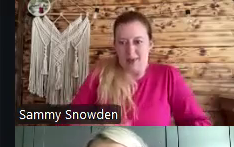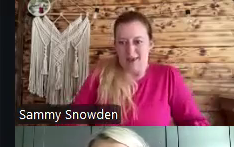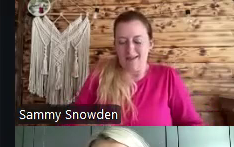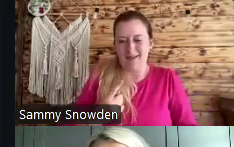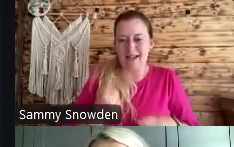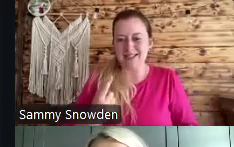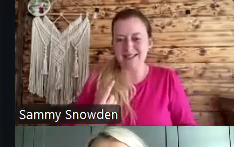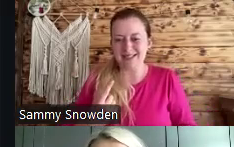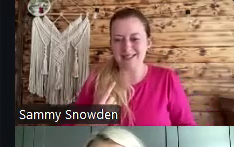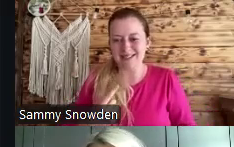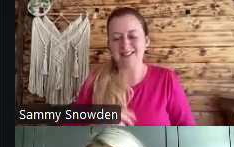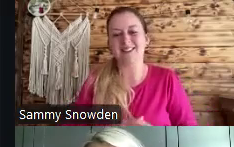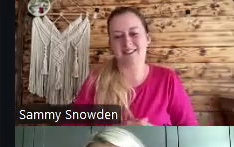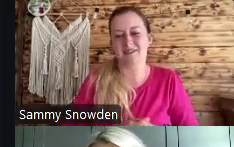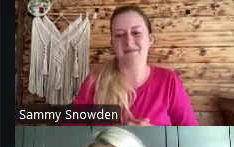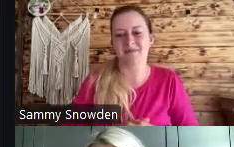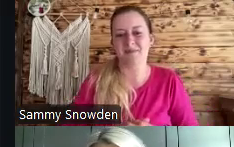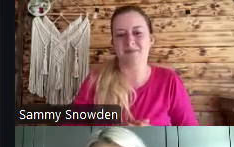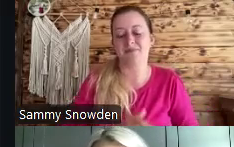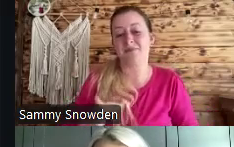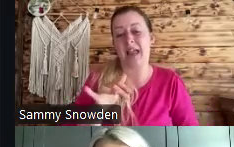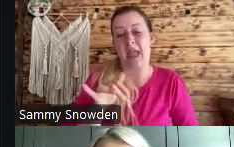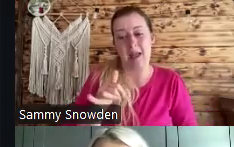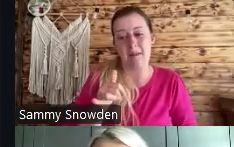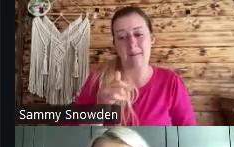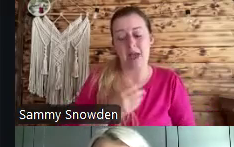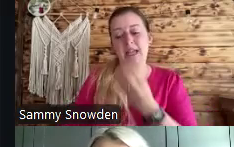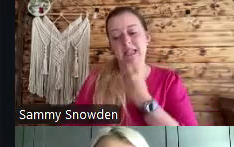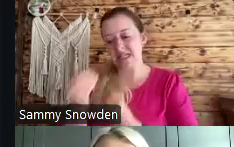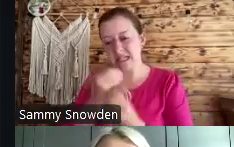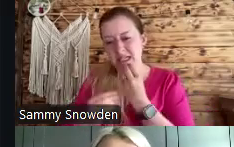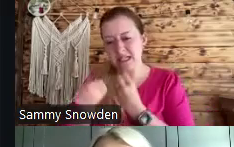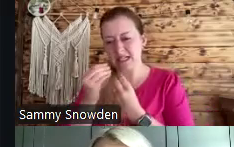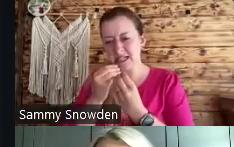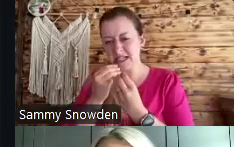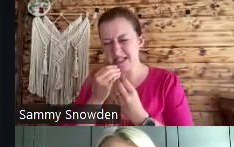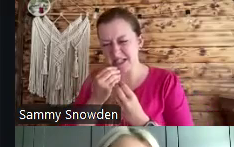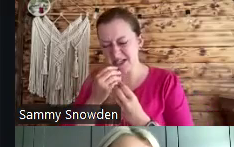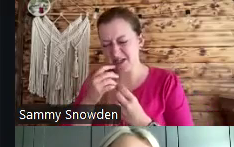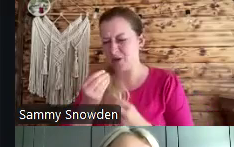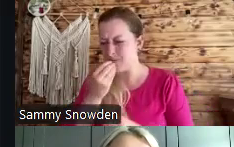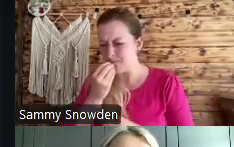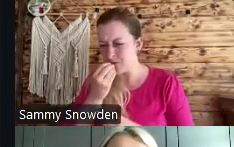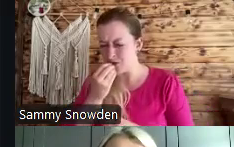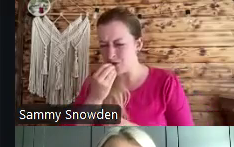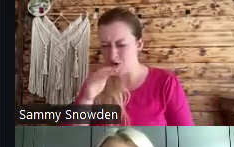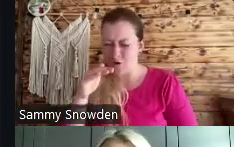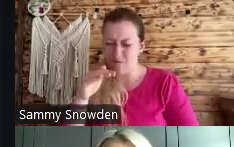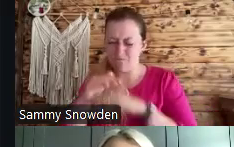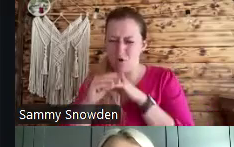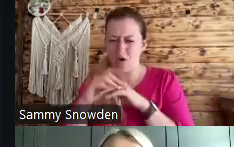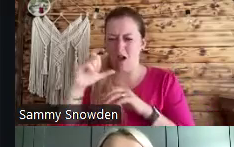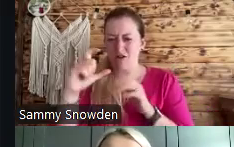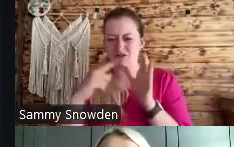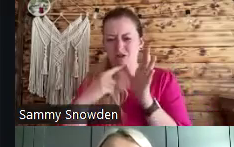meal. If you're having a fatty sort of carbohydrate laden meal that's full of all